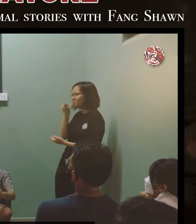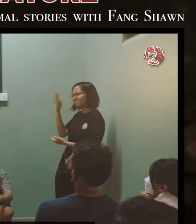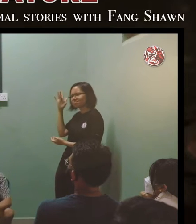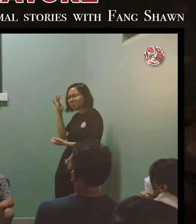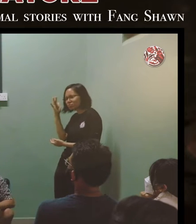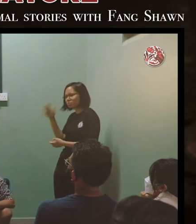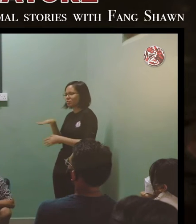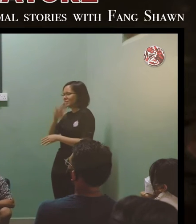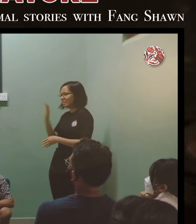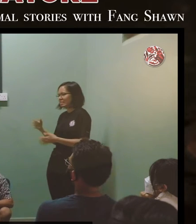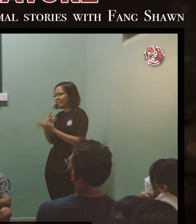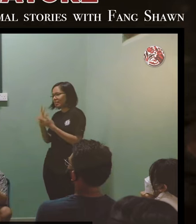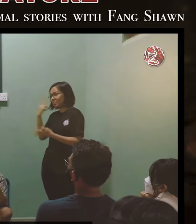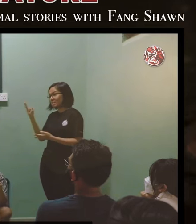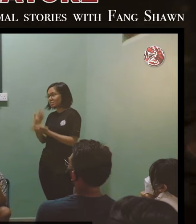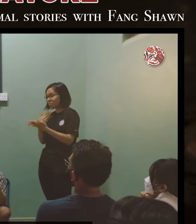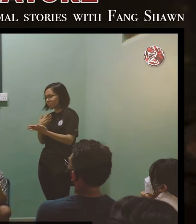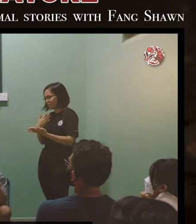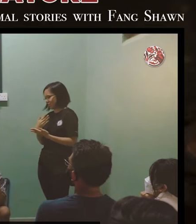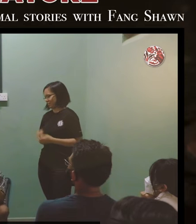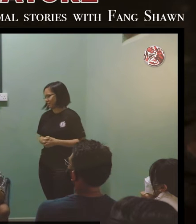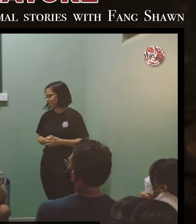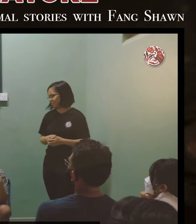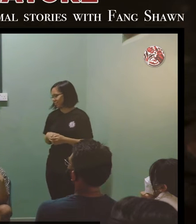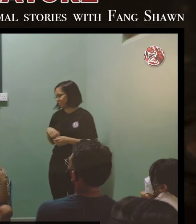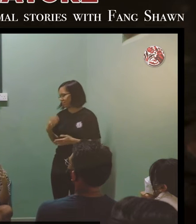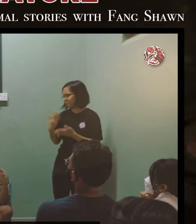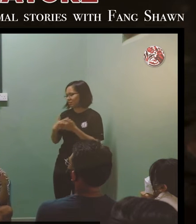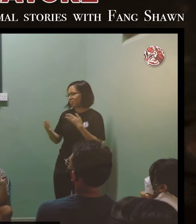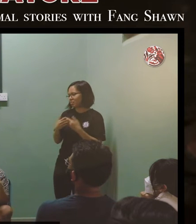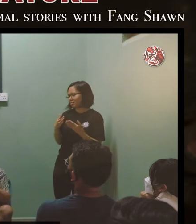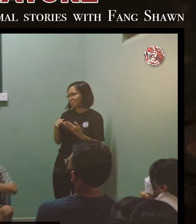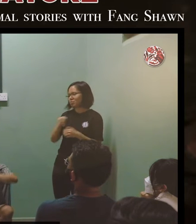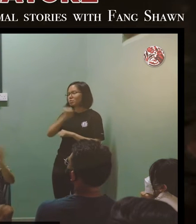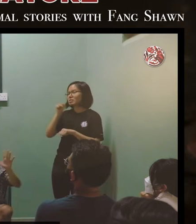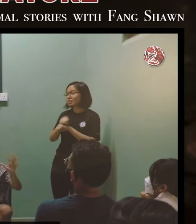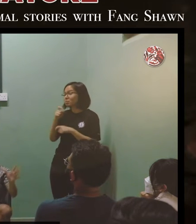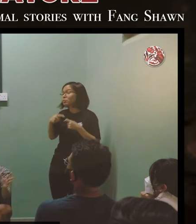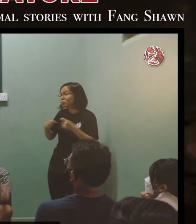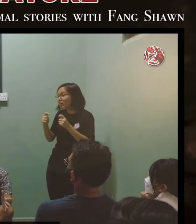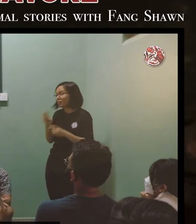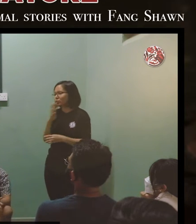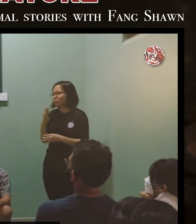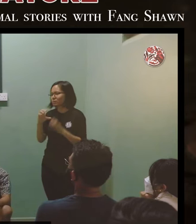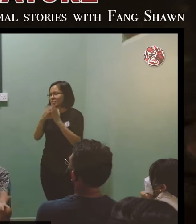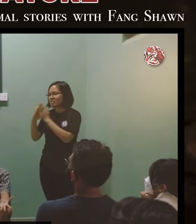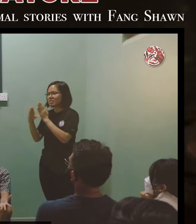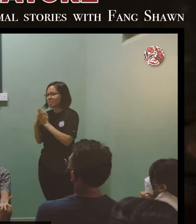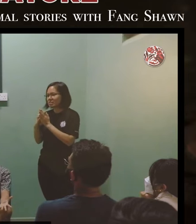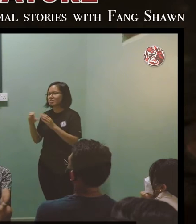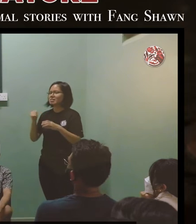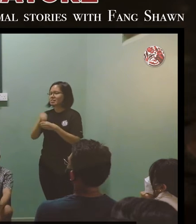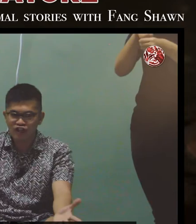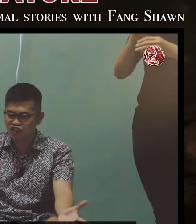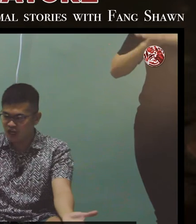of. And even though Singapore, we are trying to brand ourselves as a city in nature, like I said, I